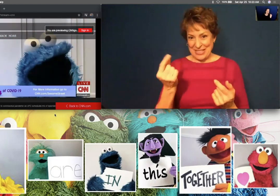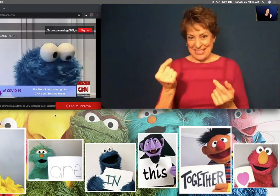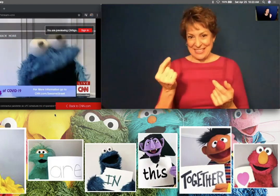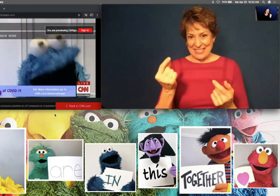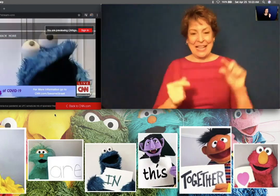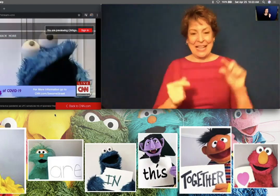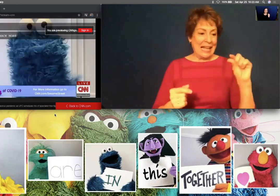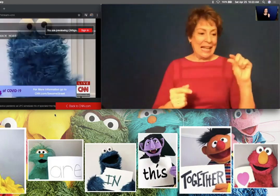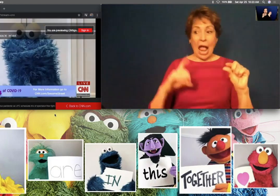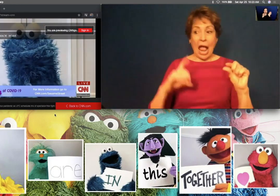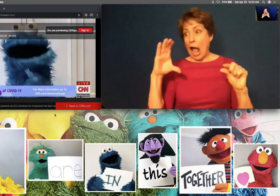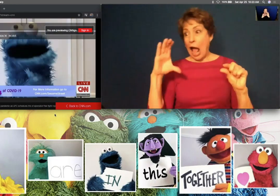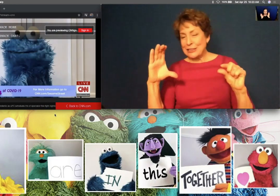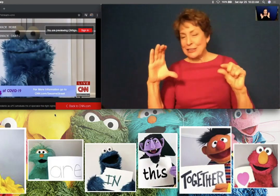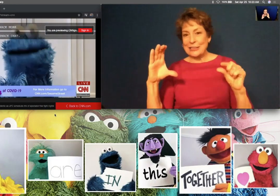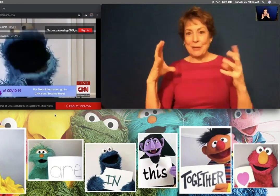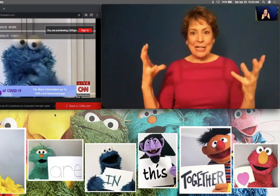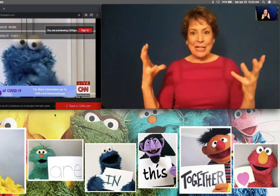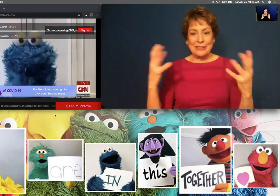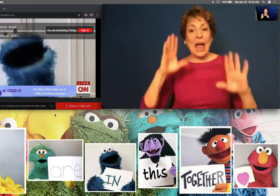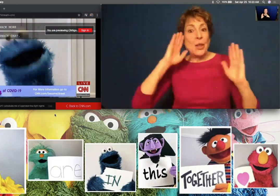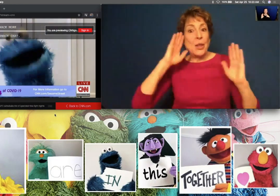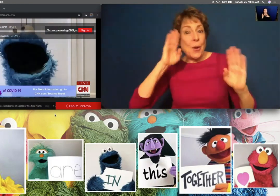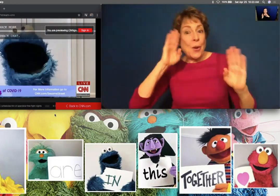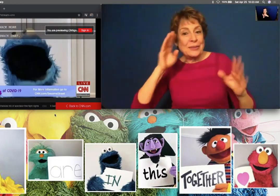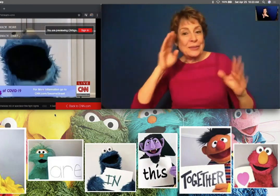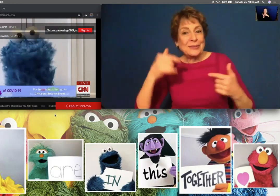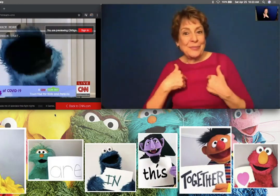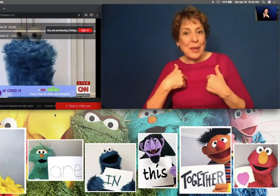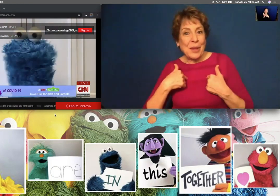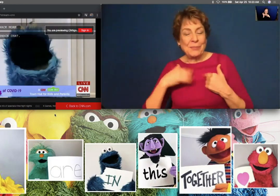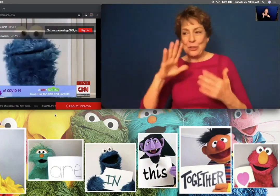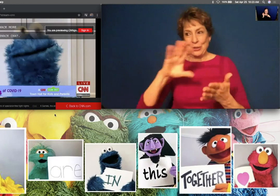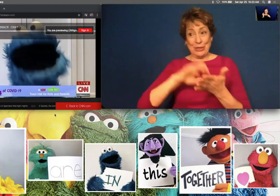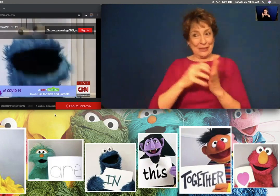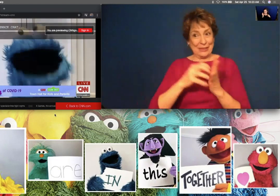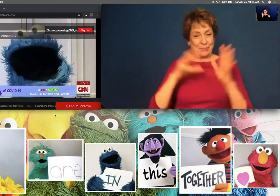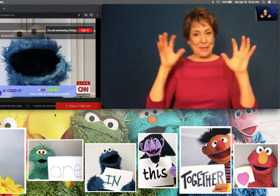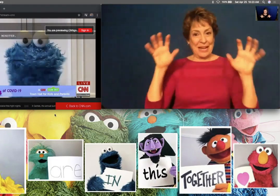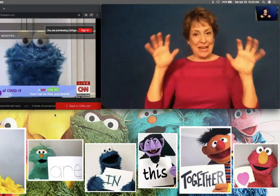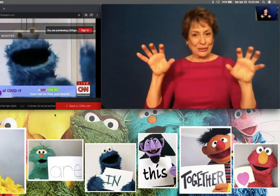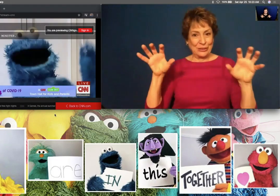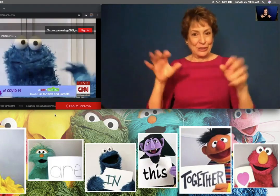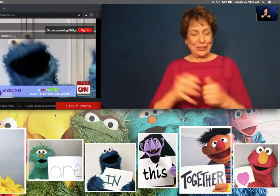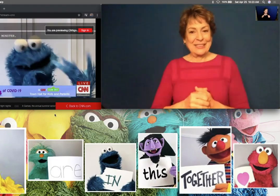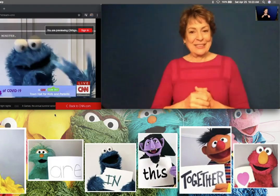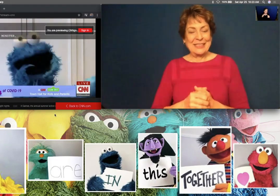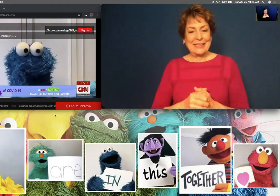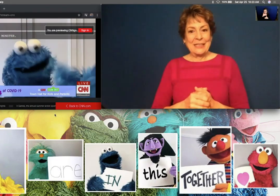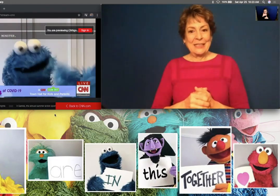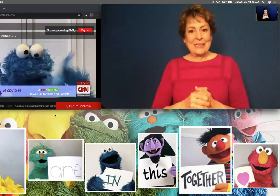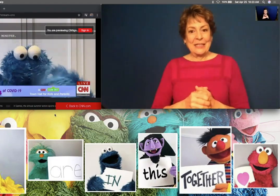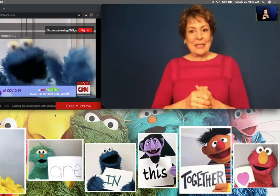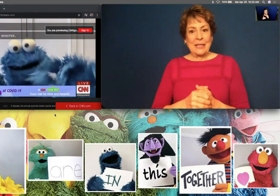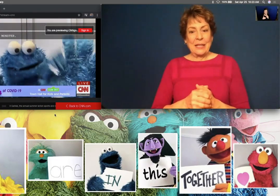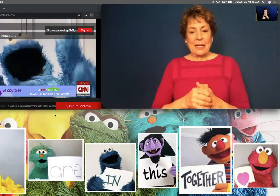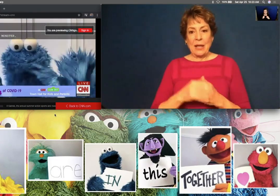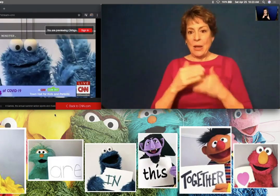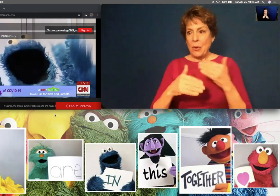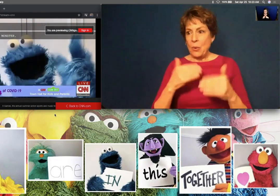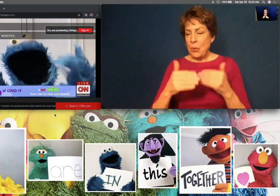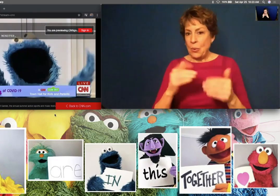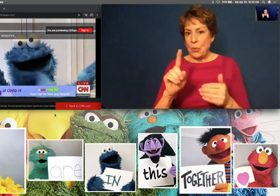Chat. Hiya! Me, your host, Cookie Monster. Before we start, we just want to make sure